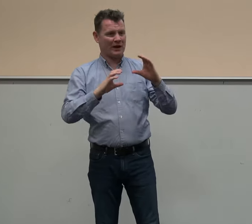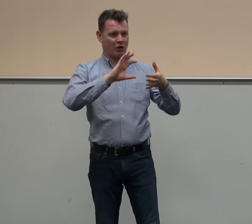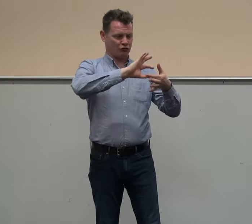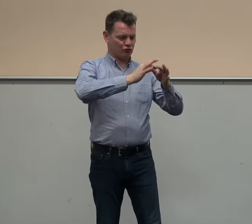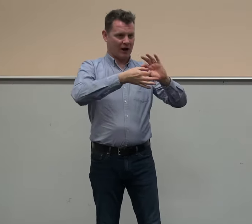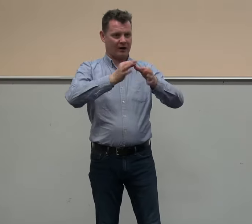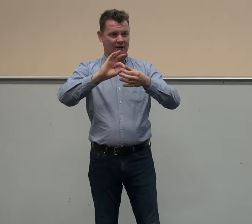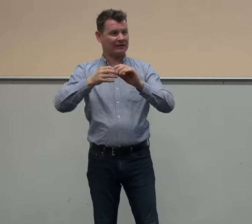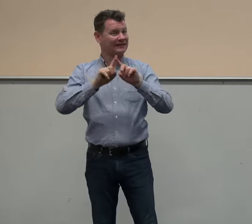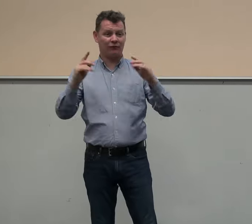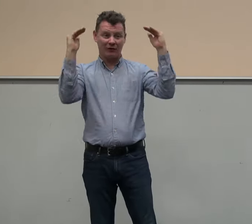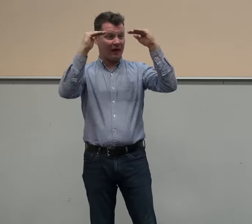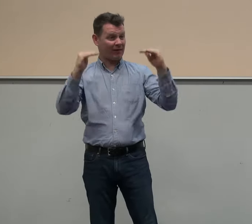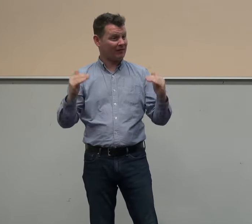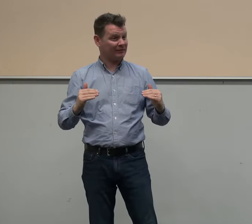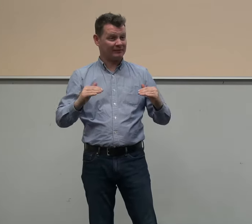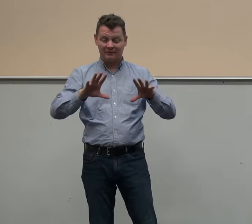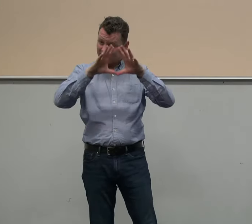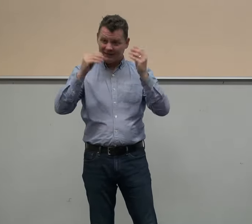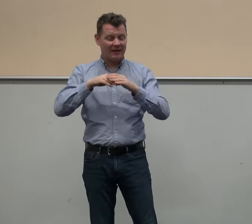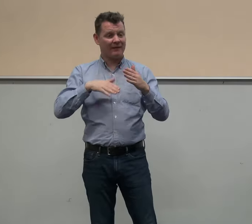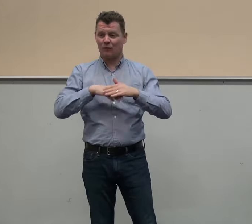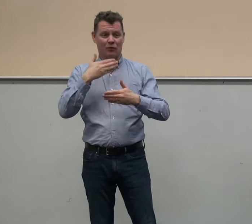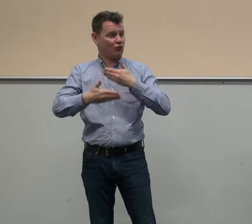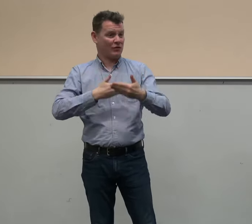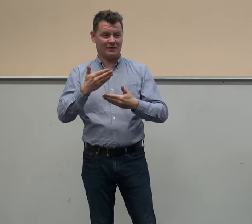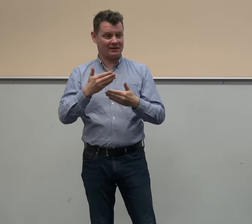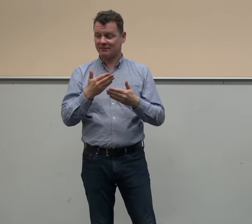at all levels in the process. And